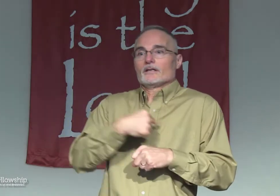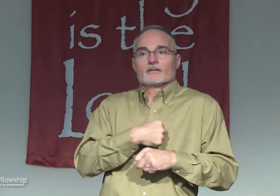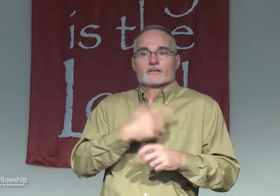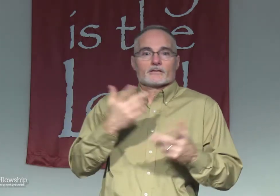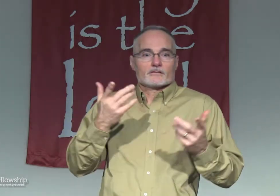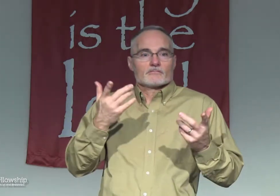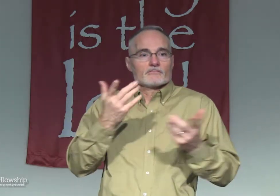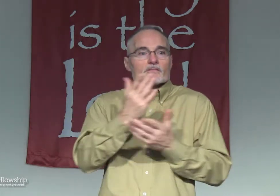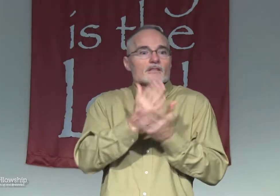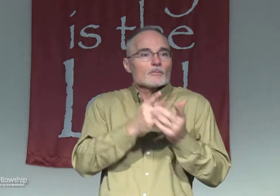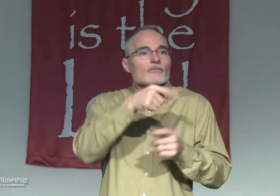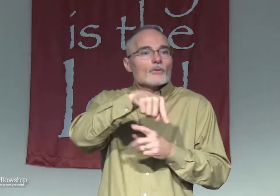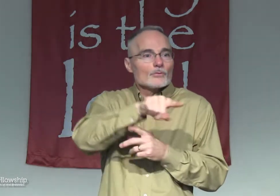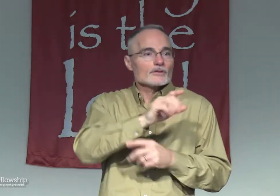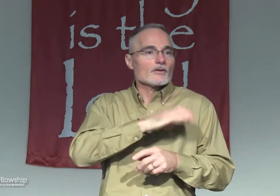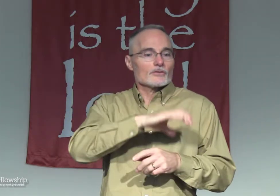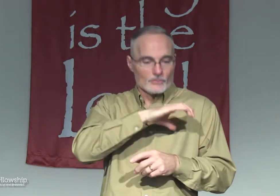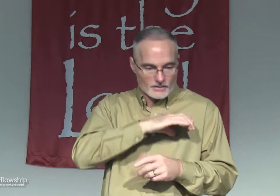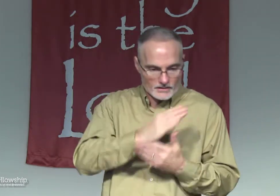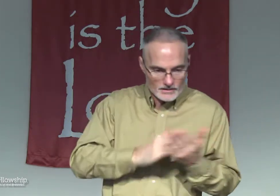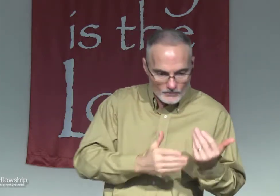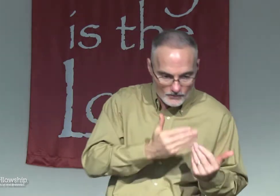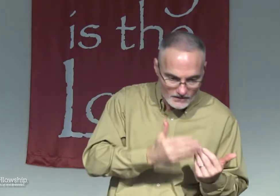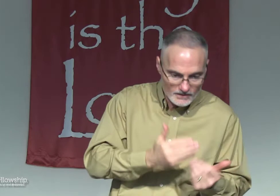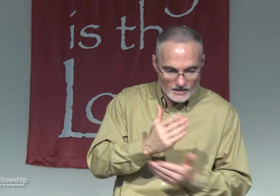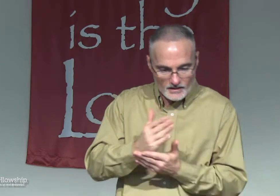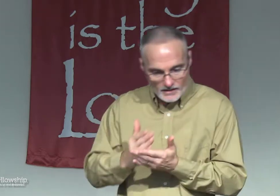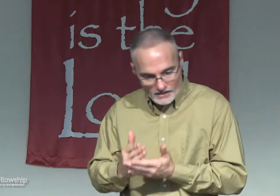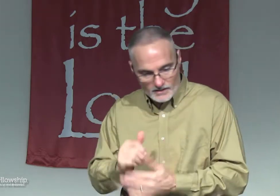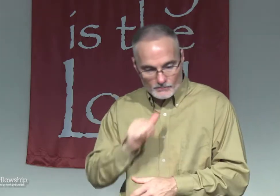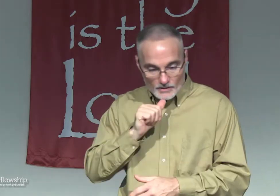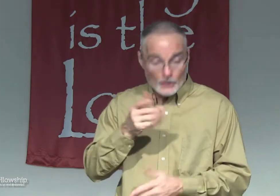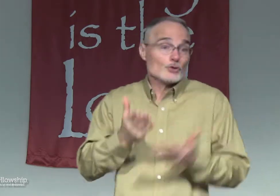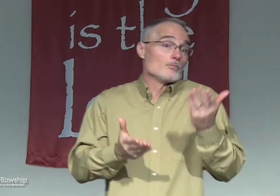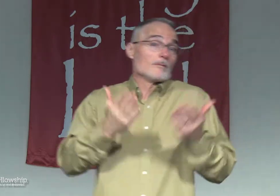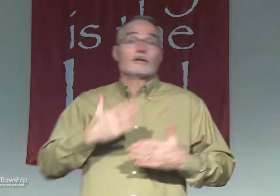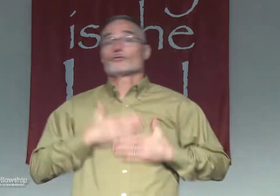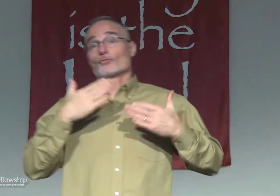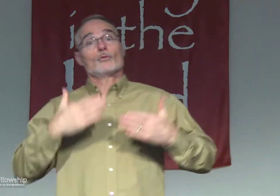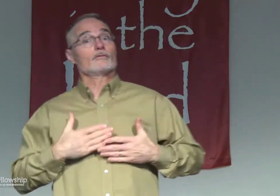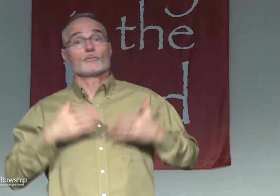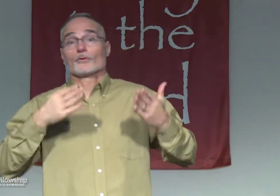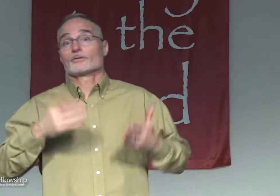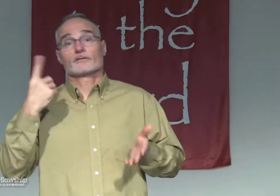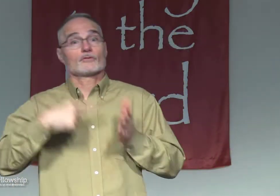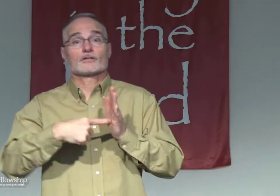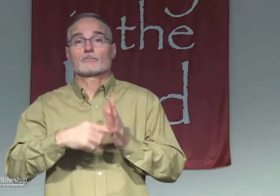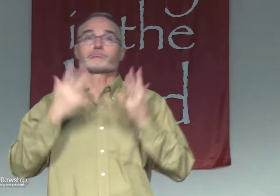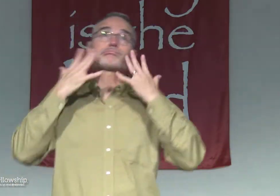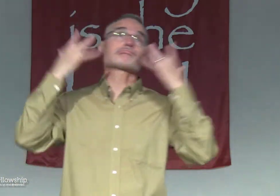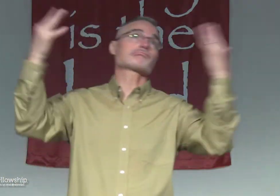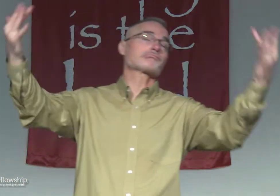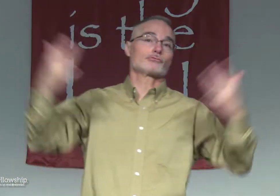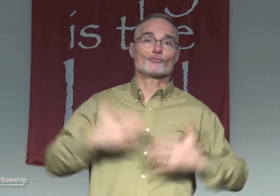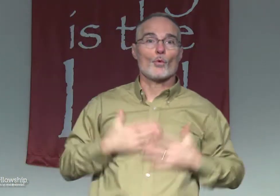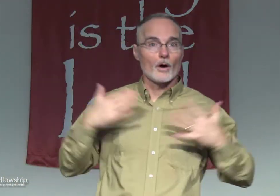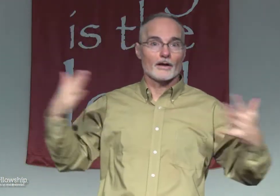for some of us, God created us with some of those characteristics being easy. For example, some people